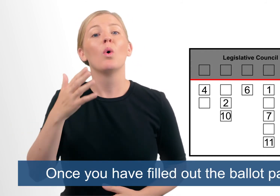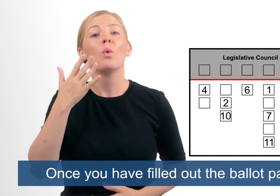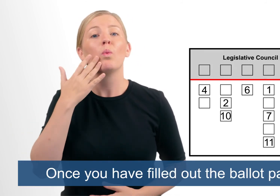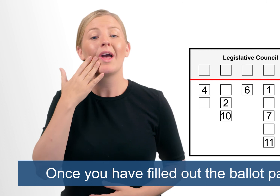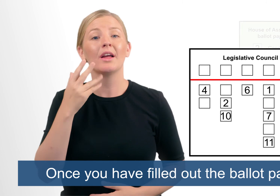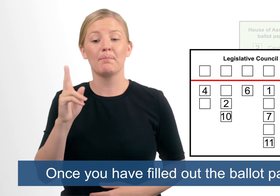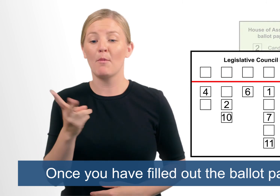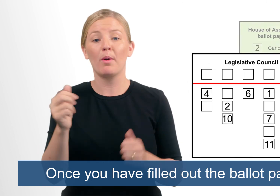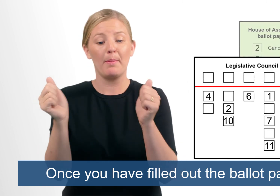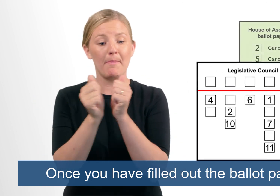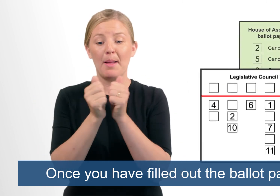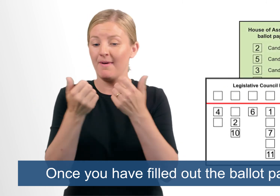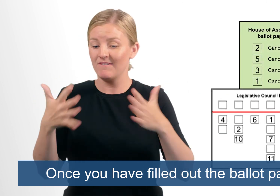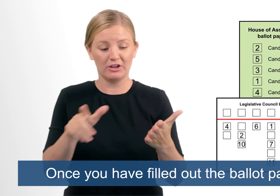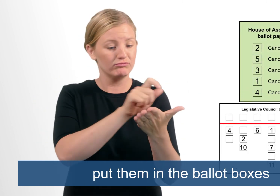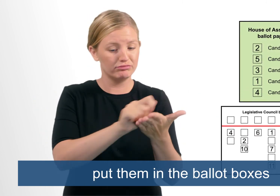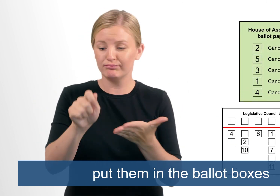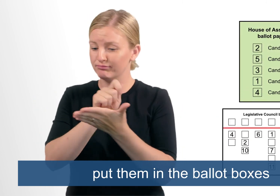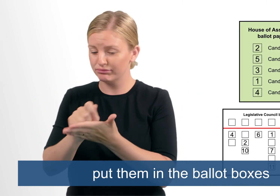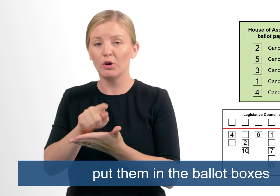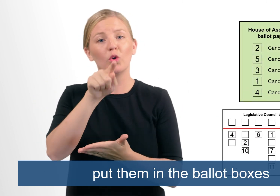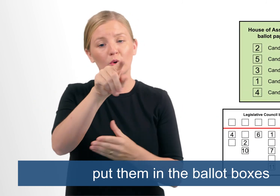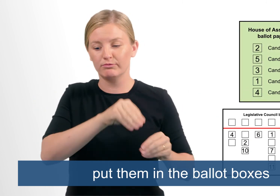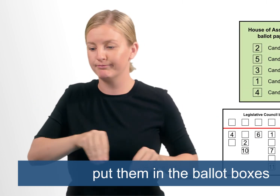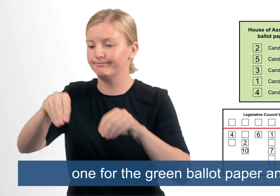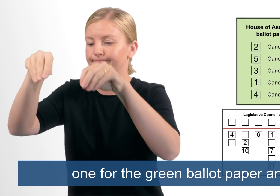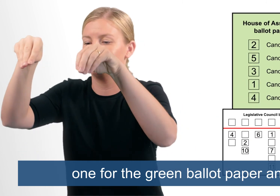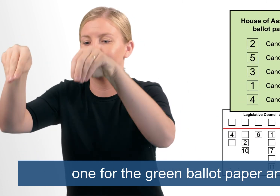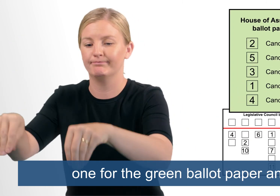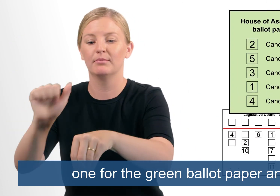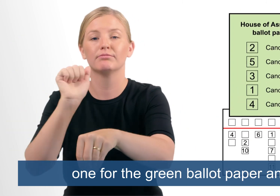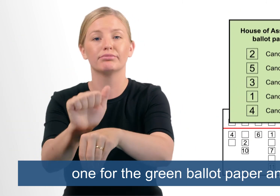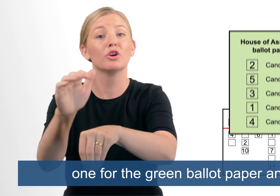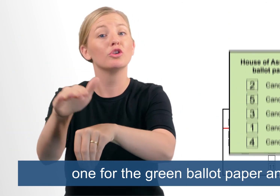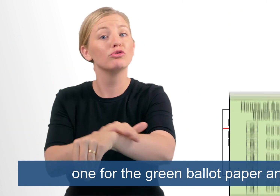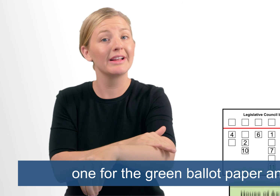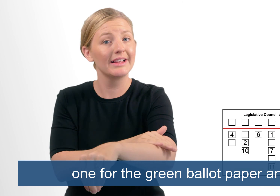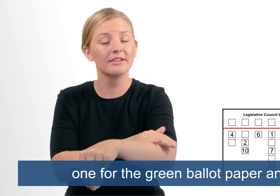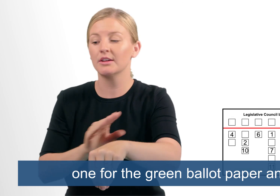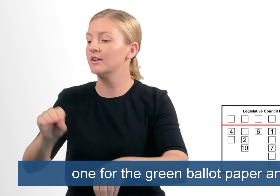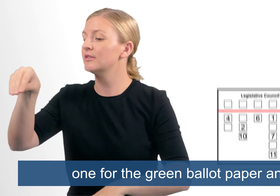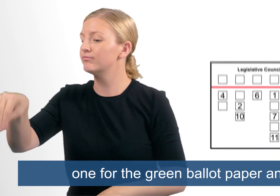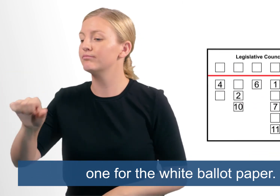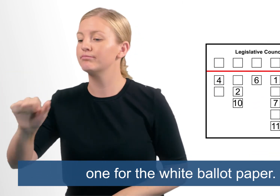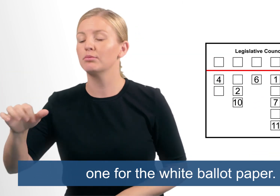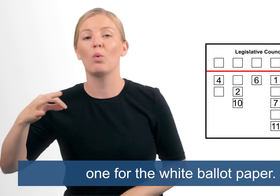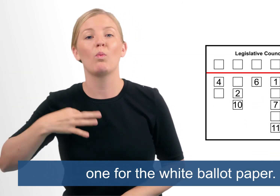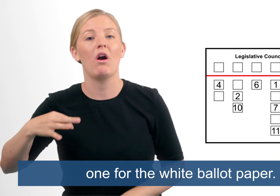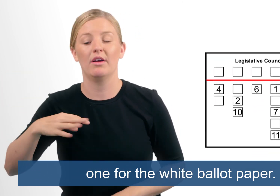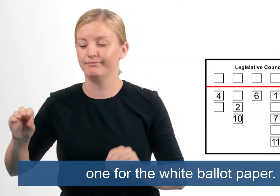Once you have filled out the ballot papers, put them in the ballot boxes, one for the green ballot paper and one for the white ballot